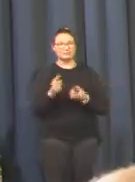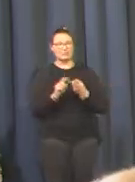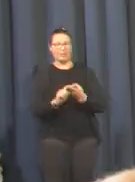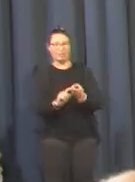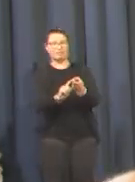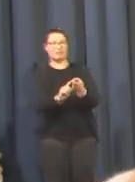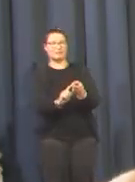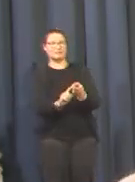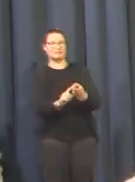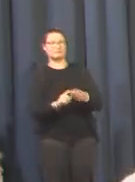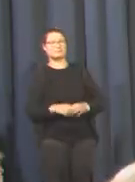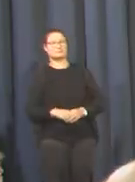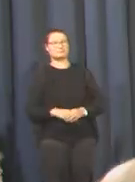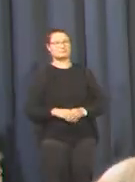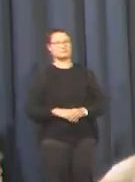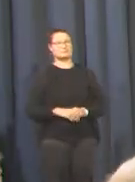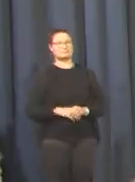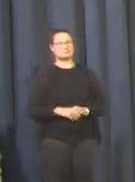system.